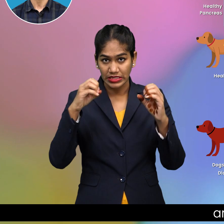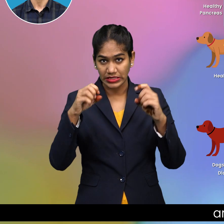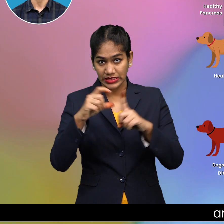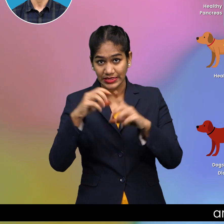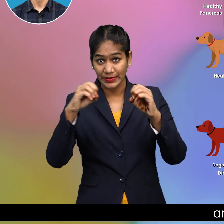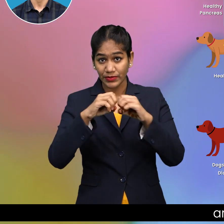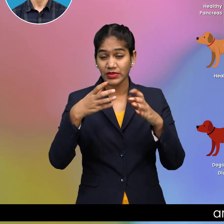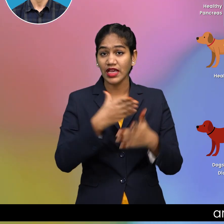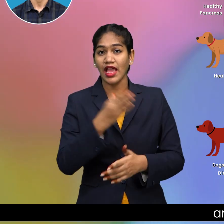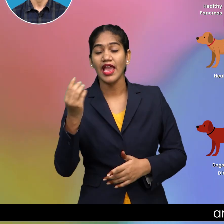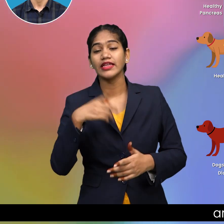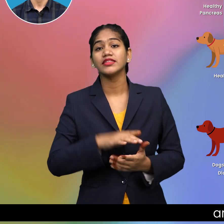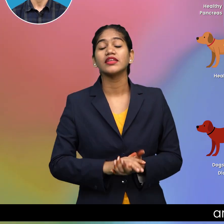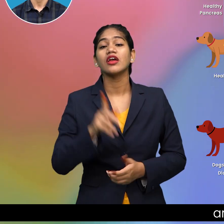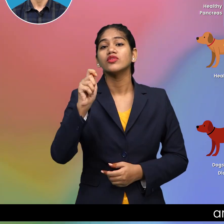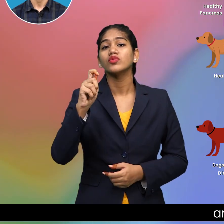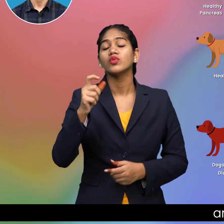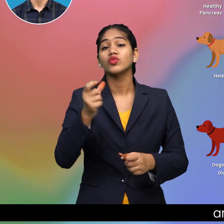urine.